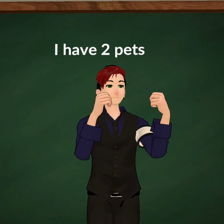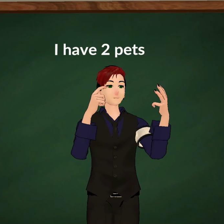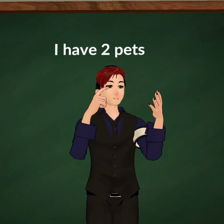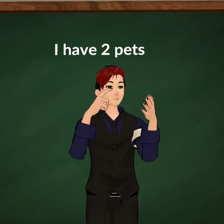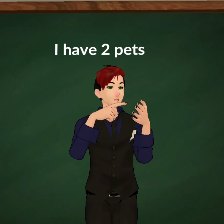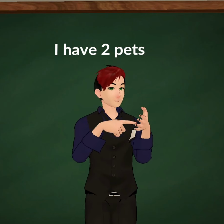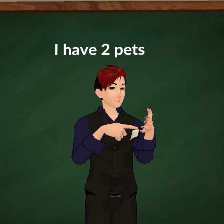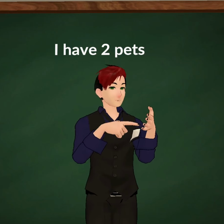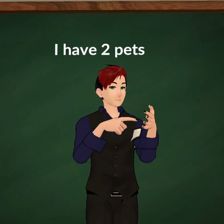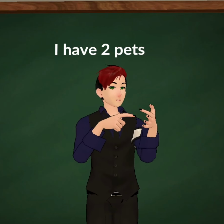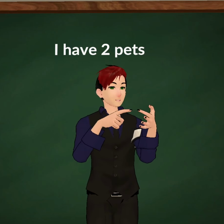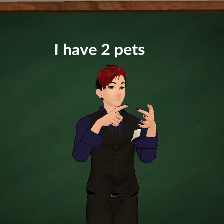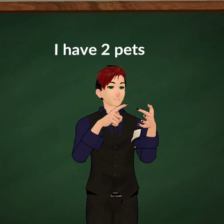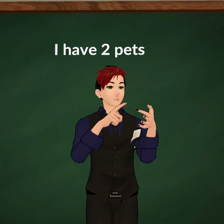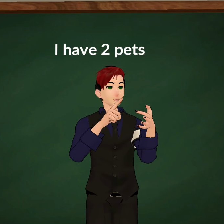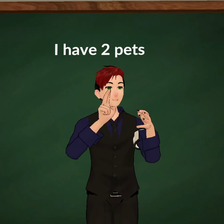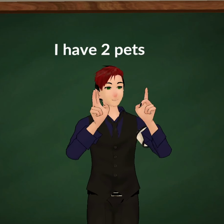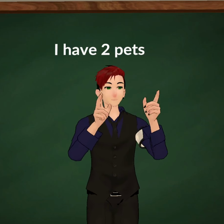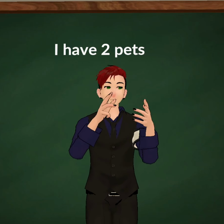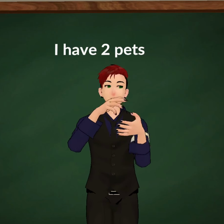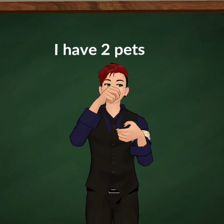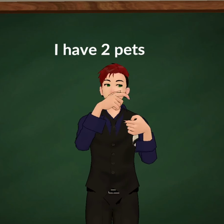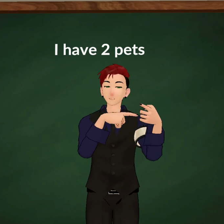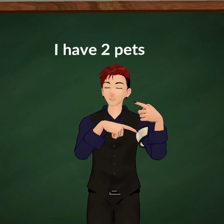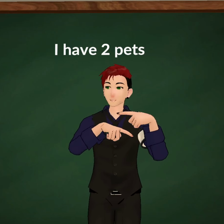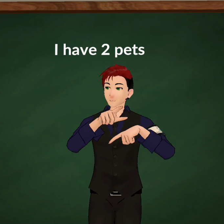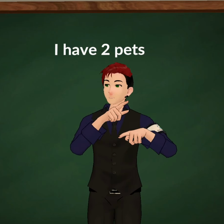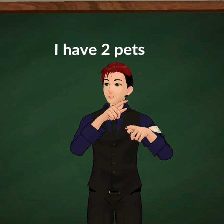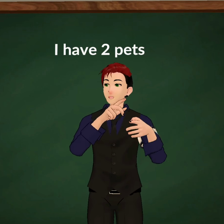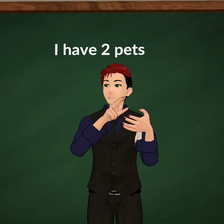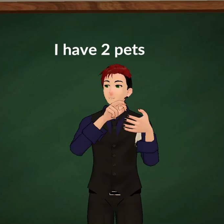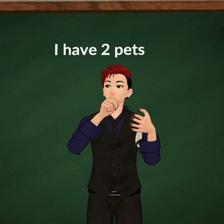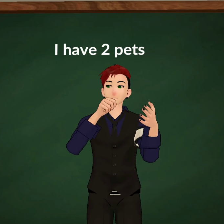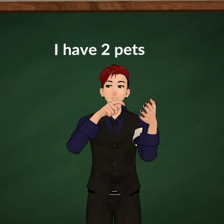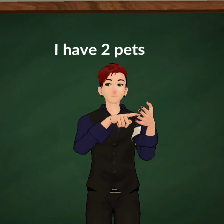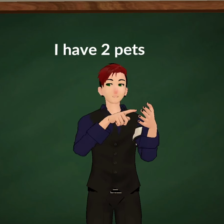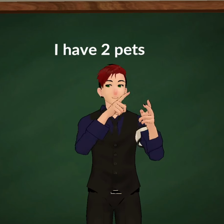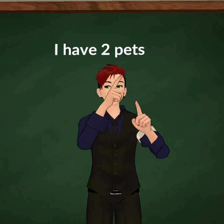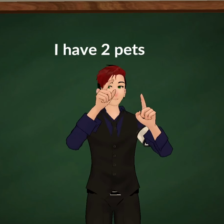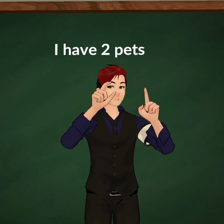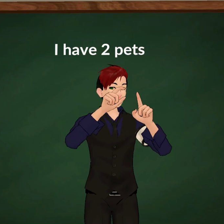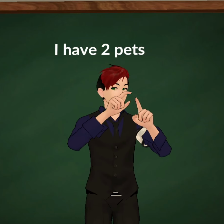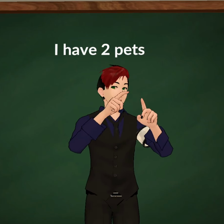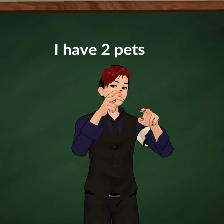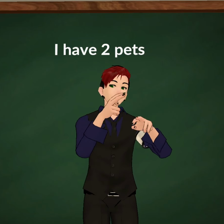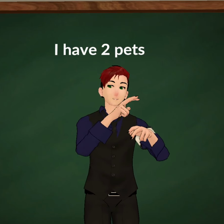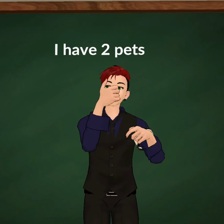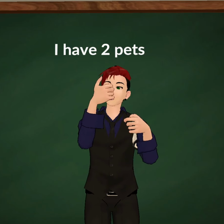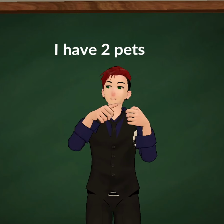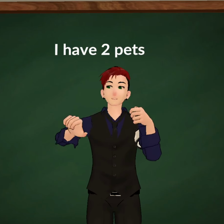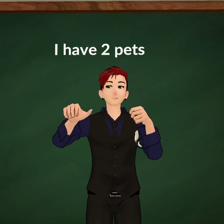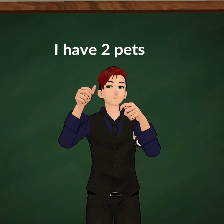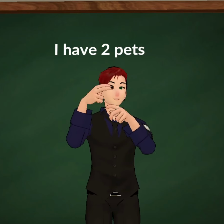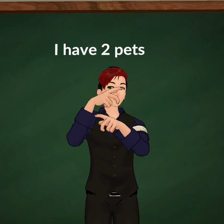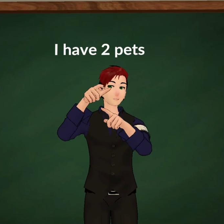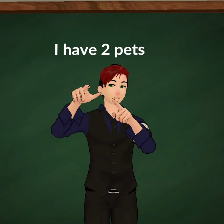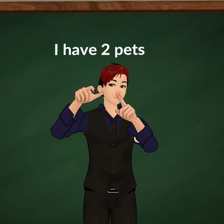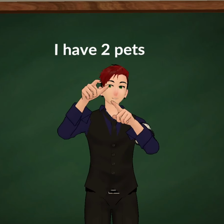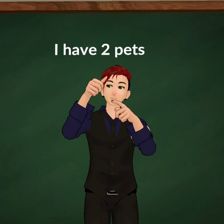a lot of things I've noticed is people who are learning their signs will learn one word and use it for any use of that